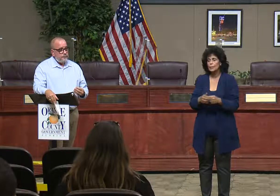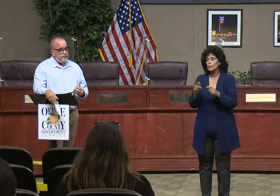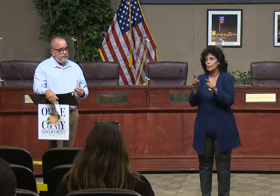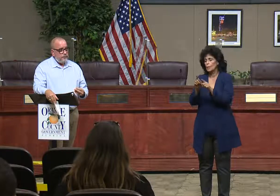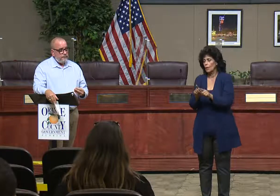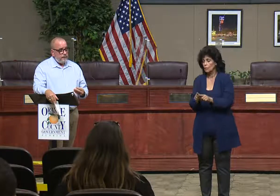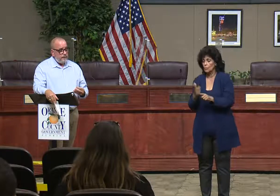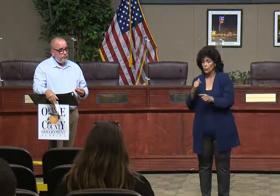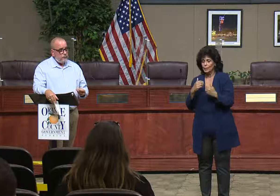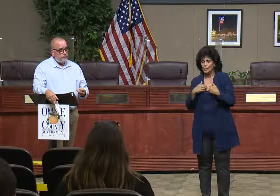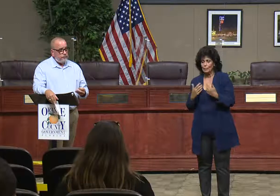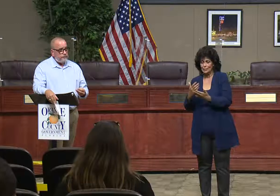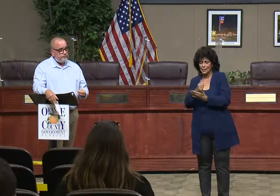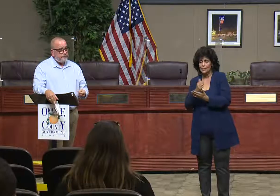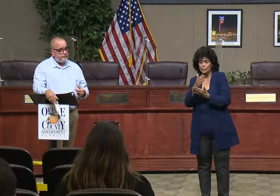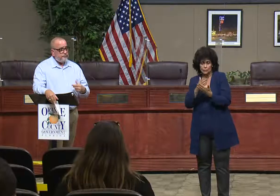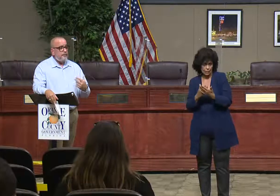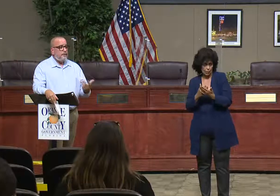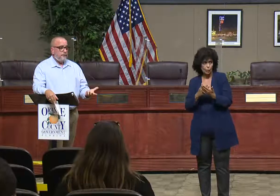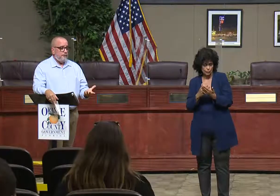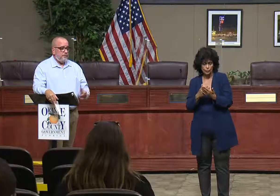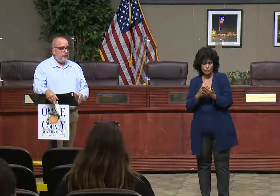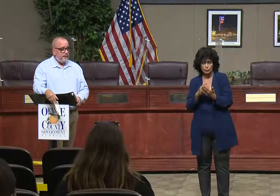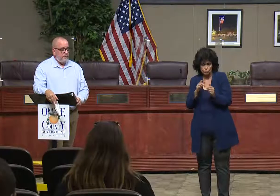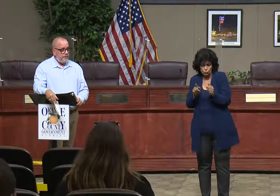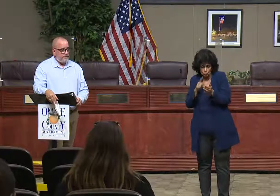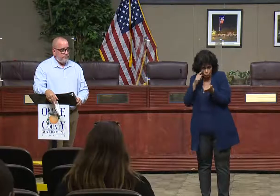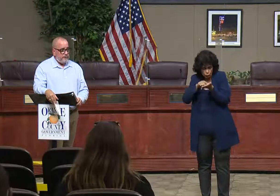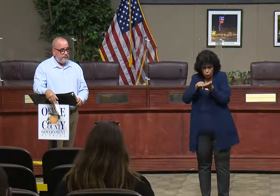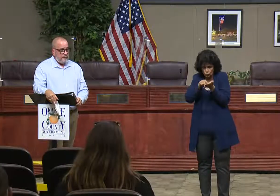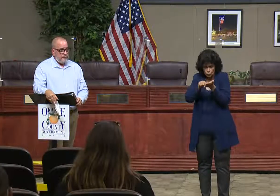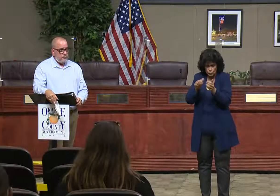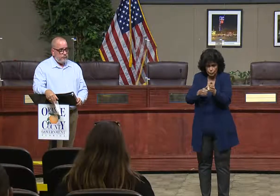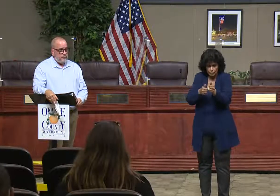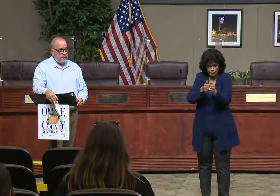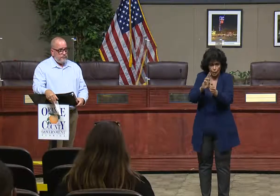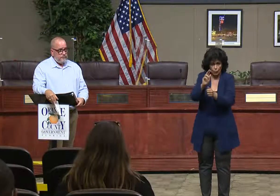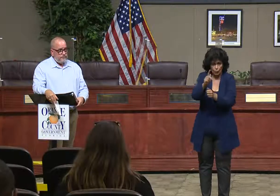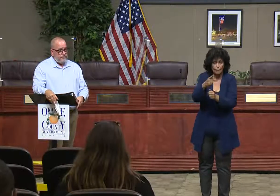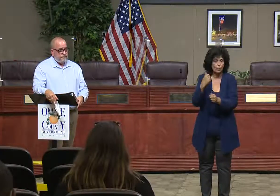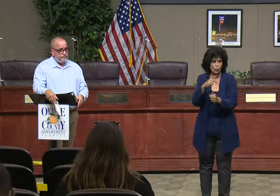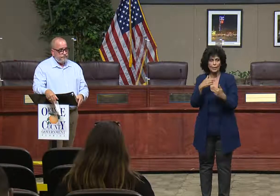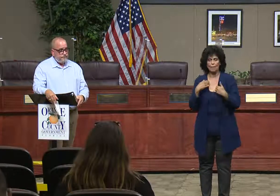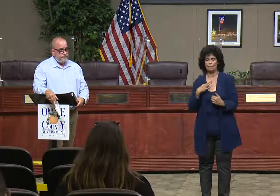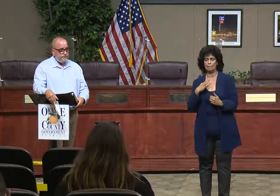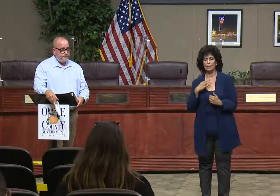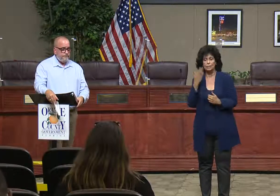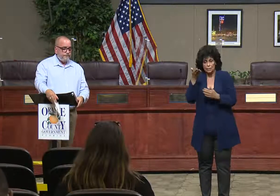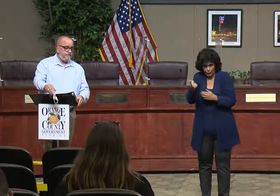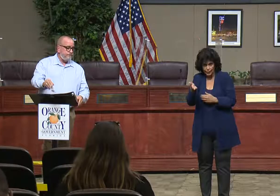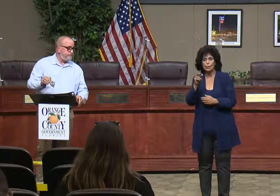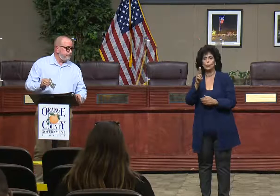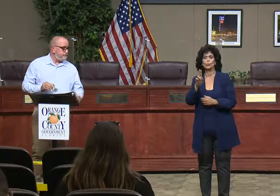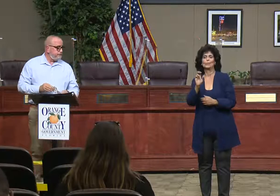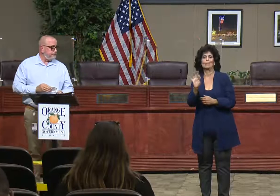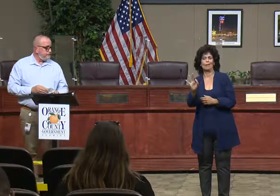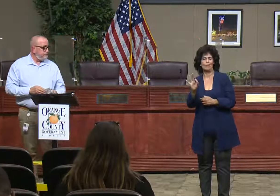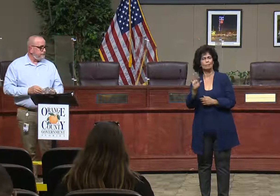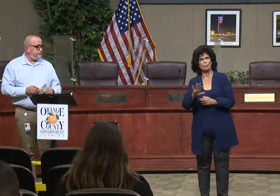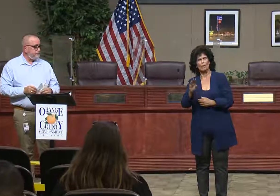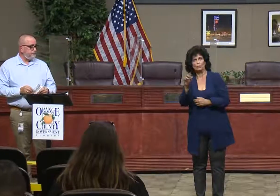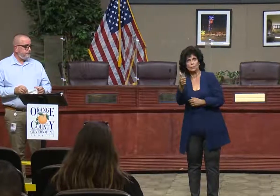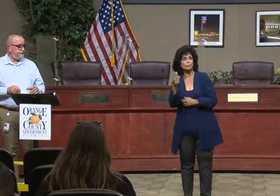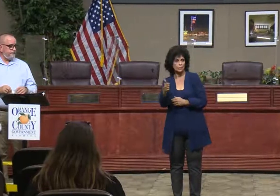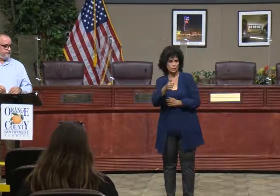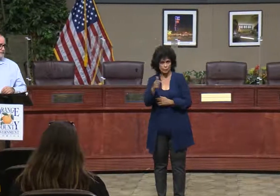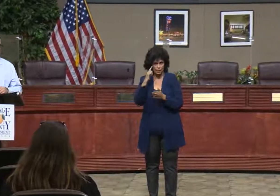students at UCF that are volunteers tracers that are helping us with that data as well. Thank you. And lastly, for